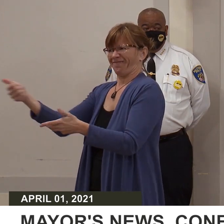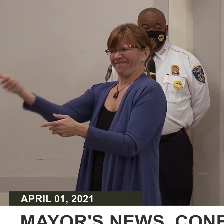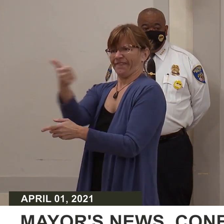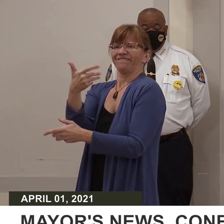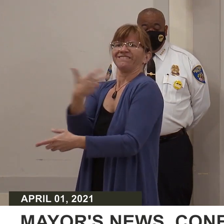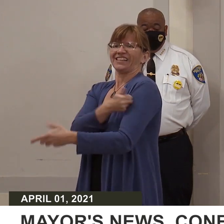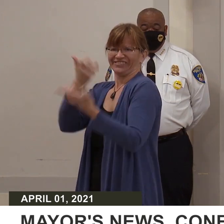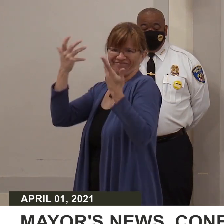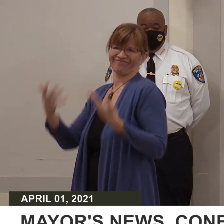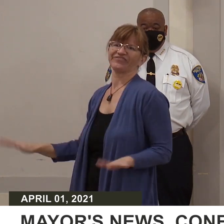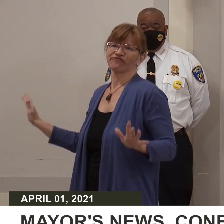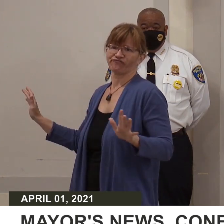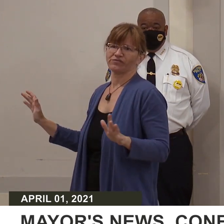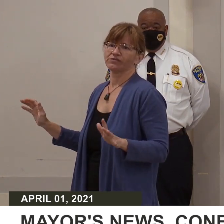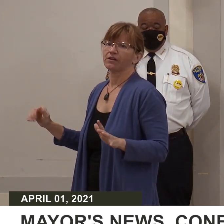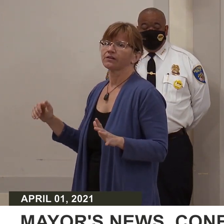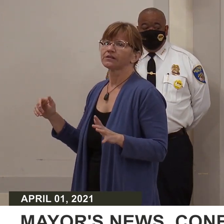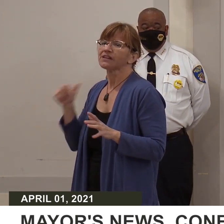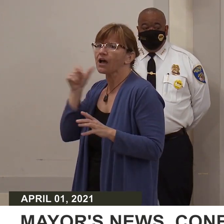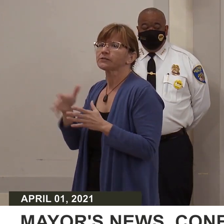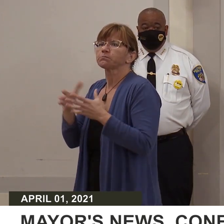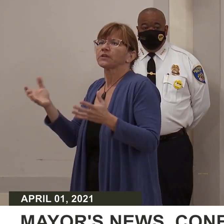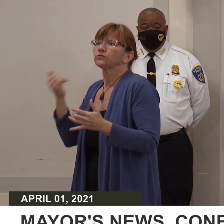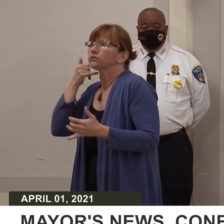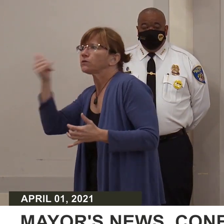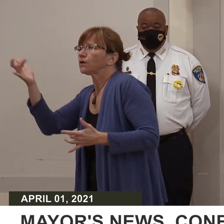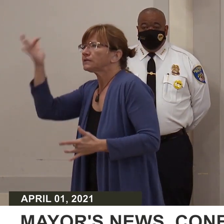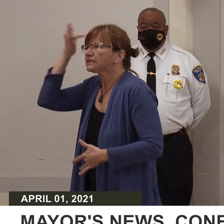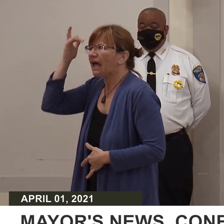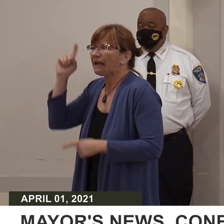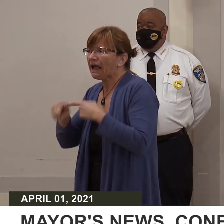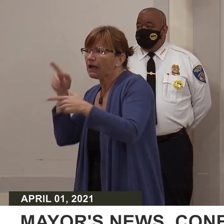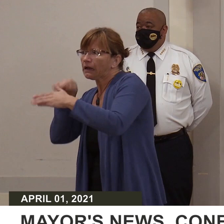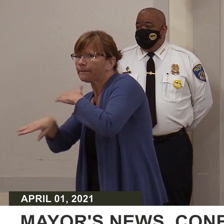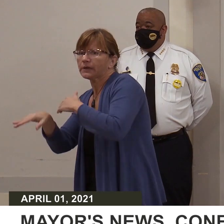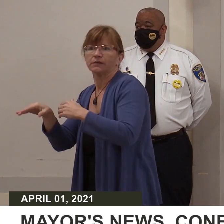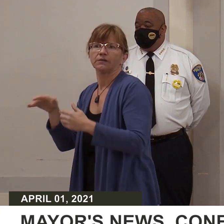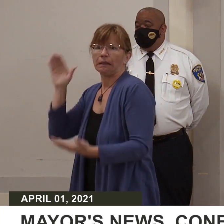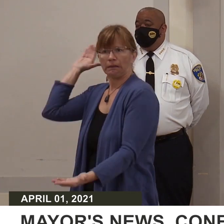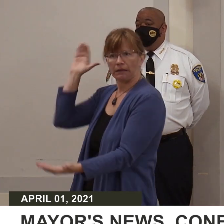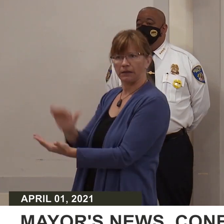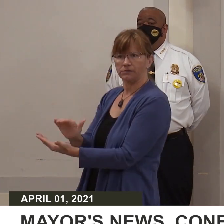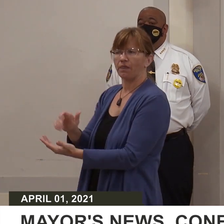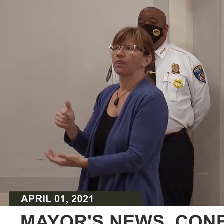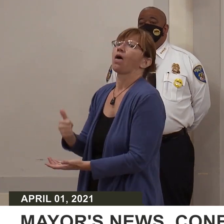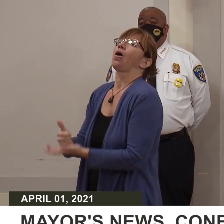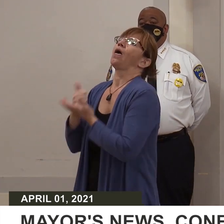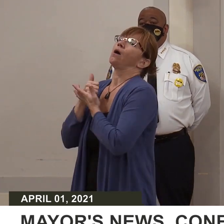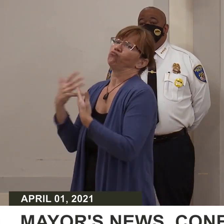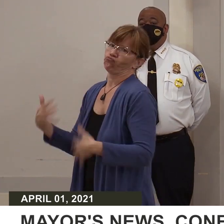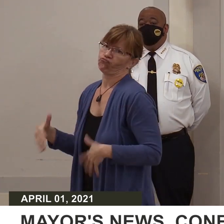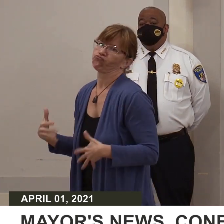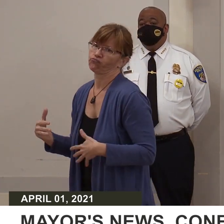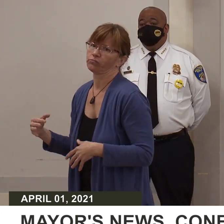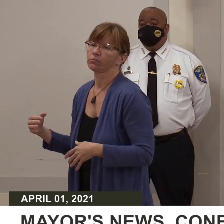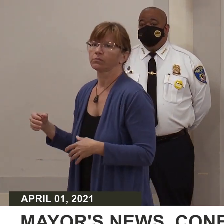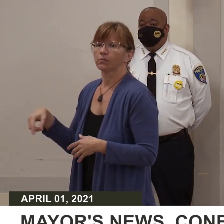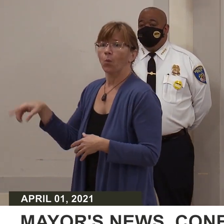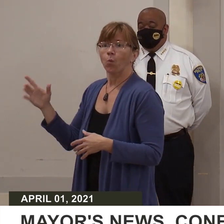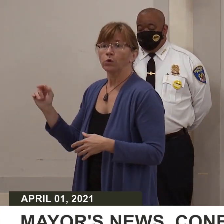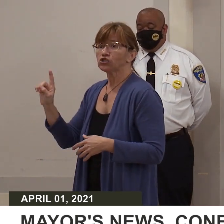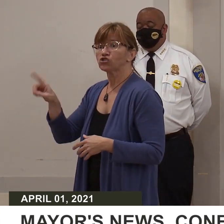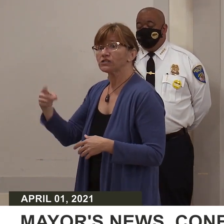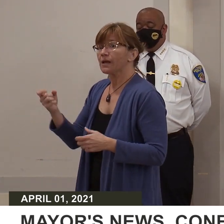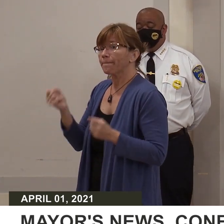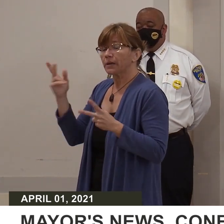I've heard that anecdotally from colleagues. So that helps with overall staffing, right? Because it's not just beds, it's do you have the staff to cover those